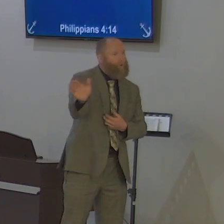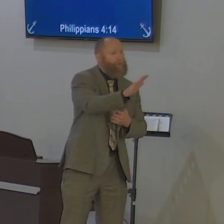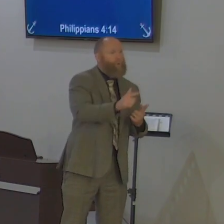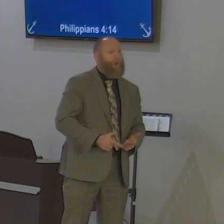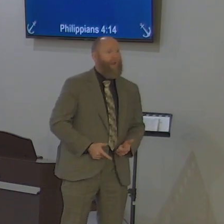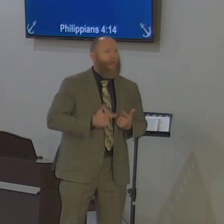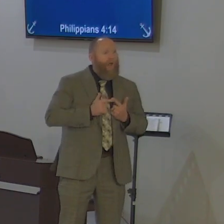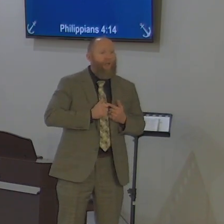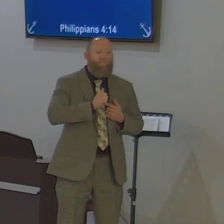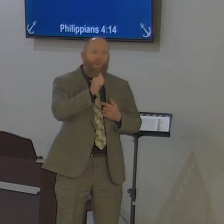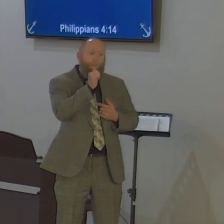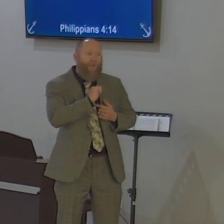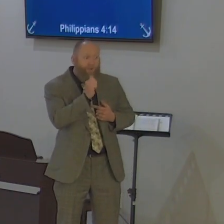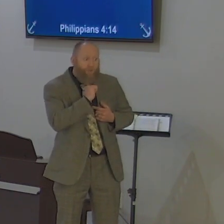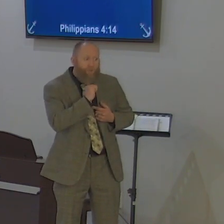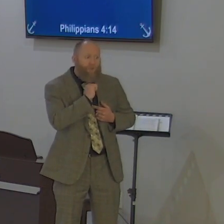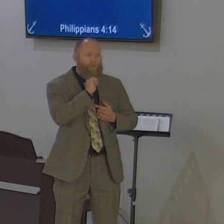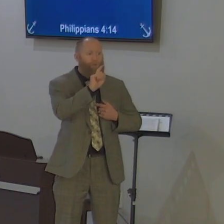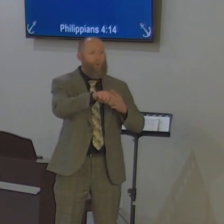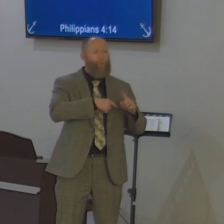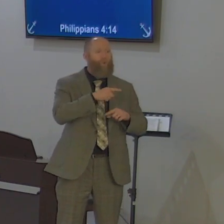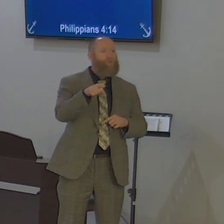with you sneer at the things God's given him?